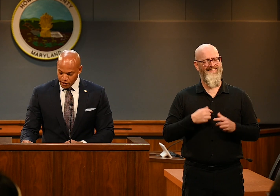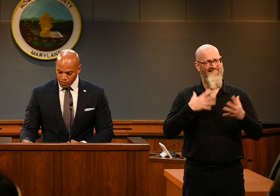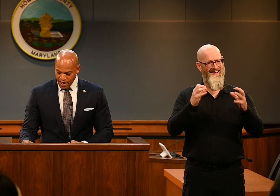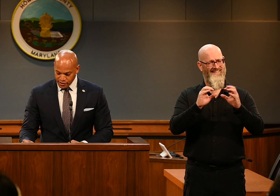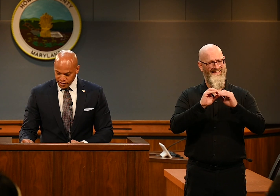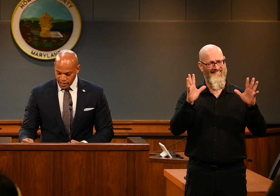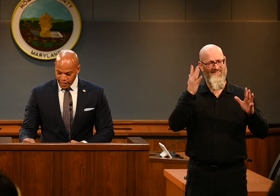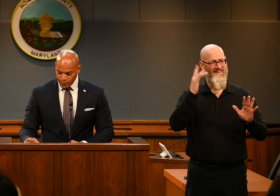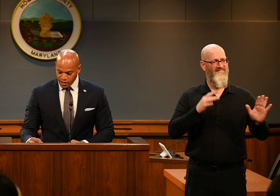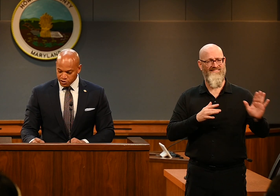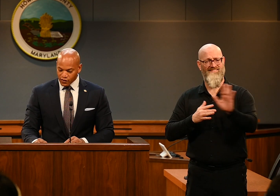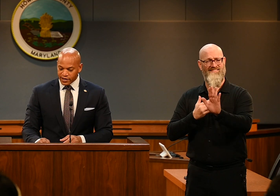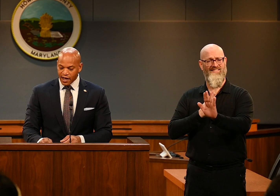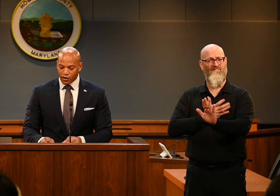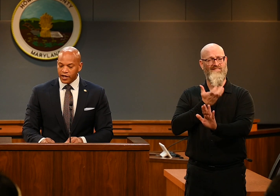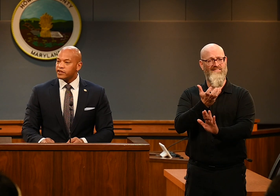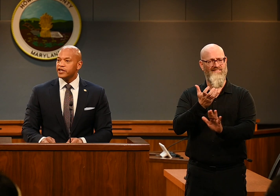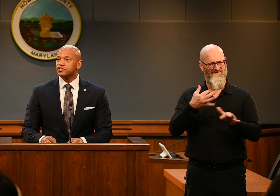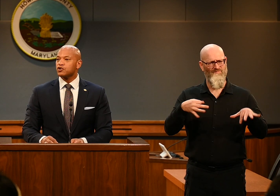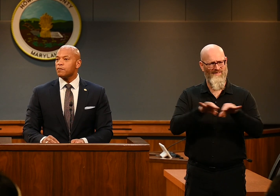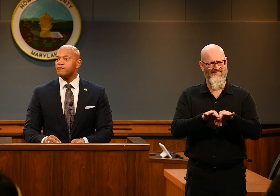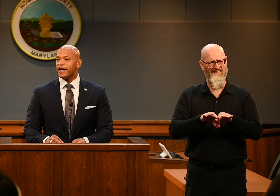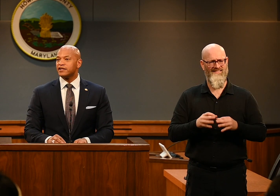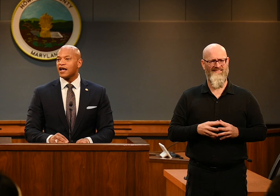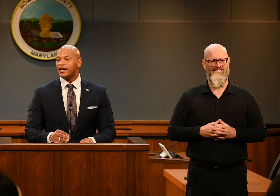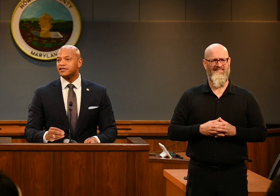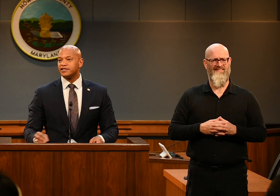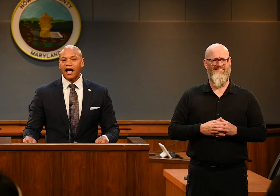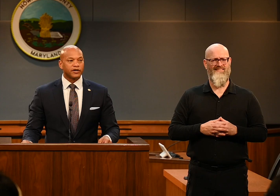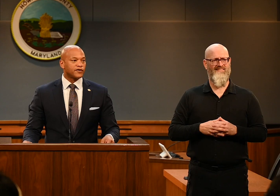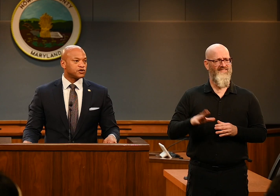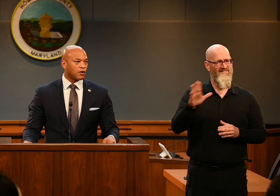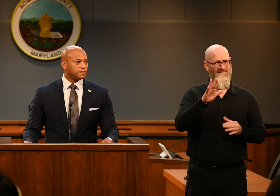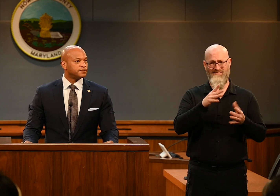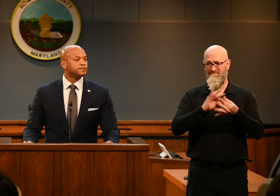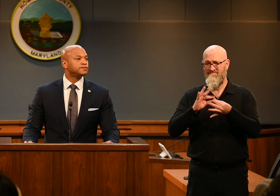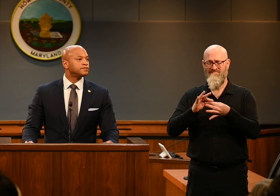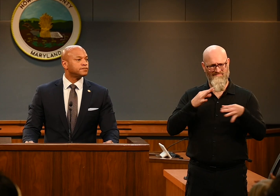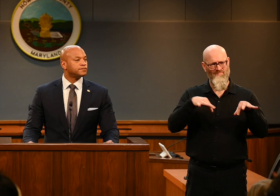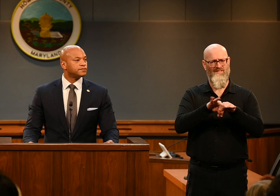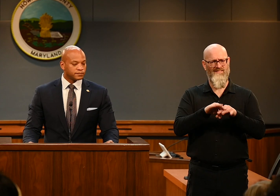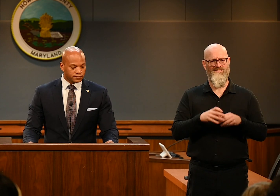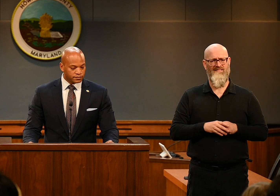this bill matters. It's because right now, this Trump-Vance ICE is out of control.